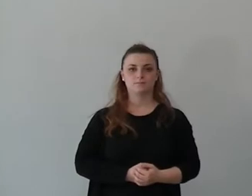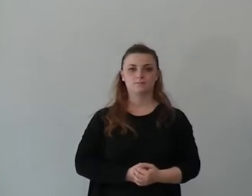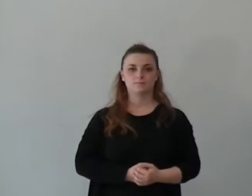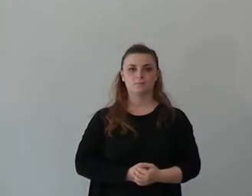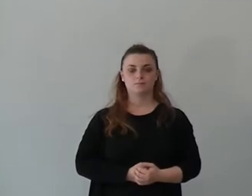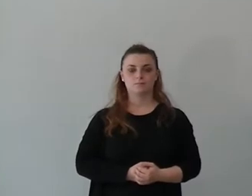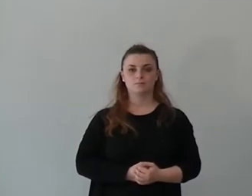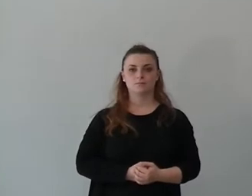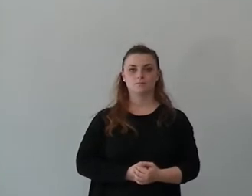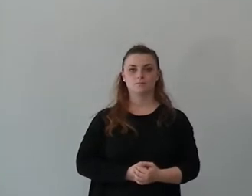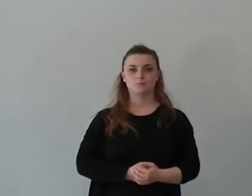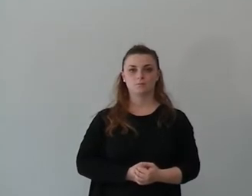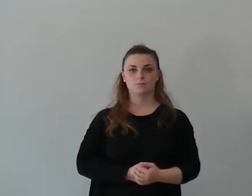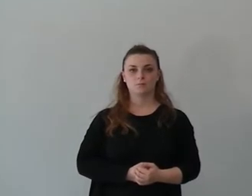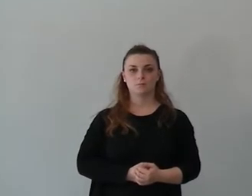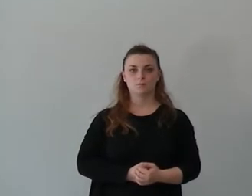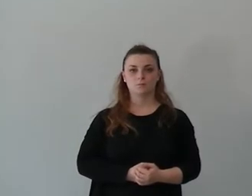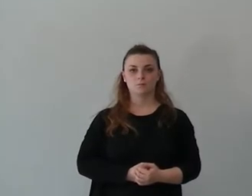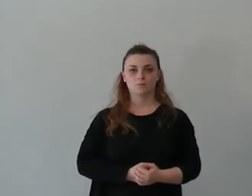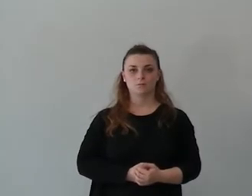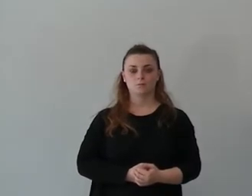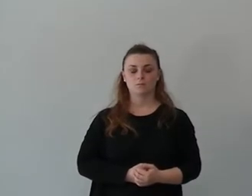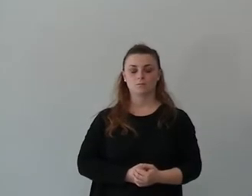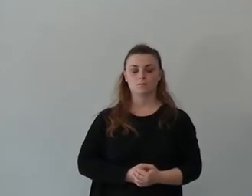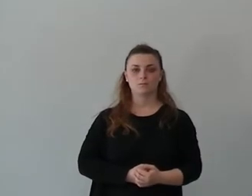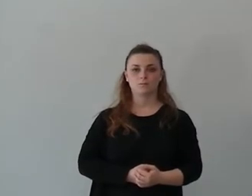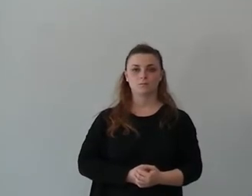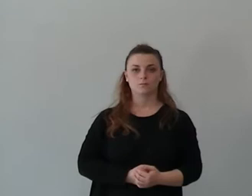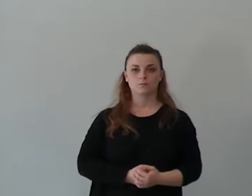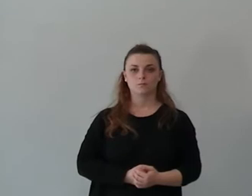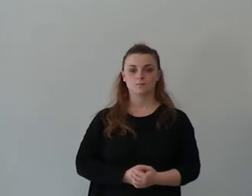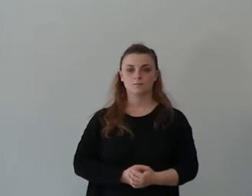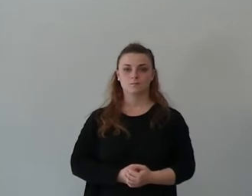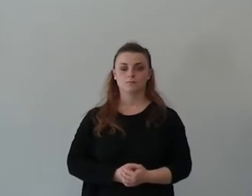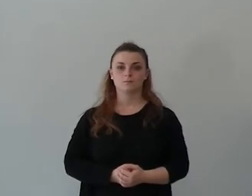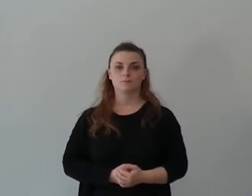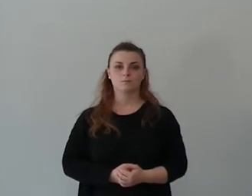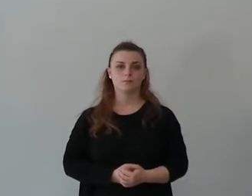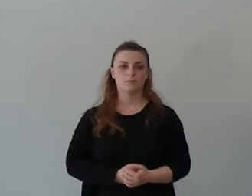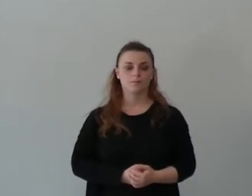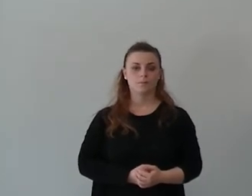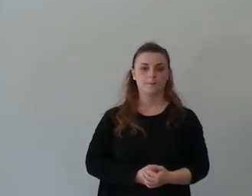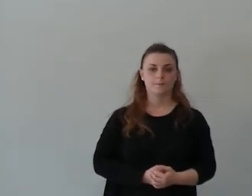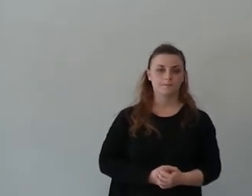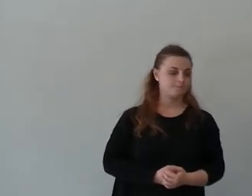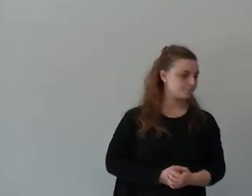spiriti. Affida al Signore le tue opere e i tuoi progetti avranno successo.